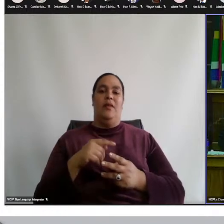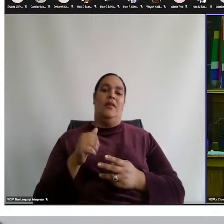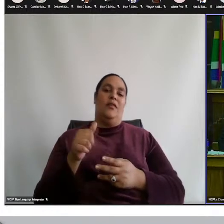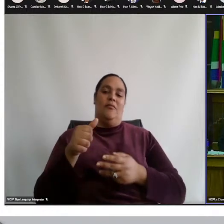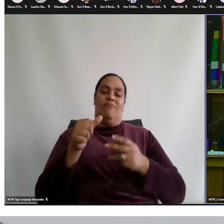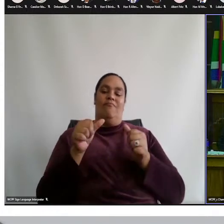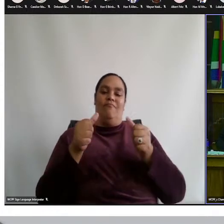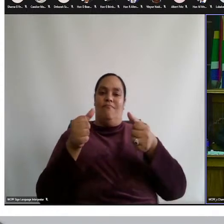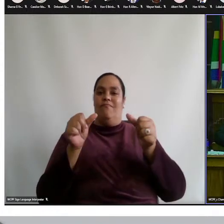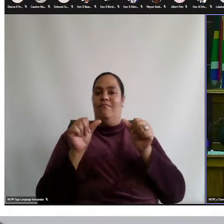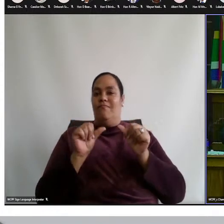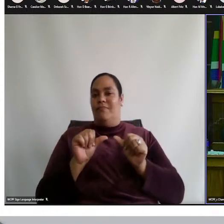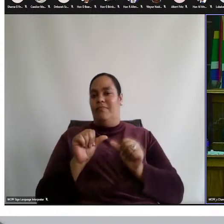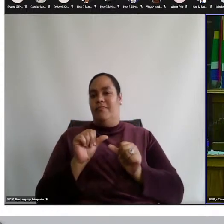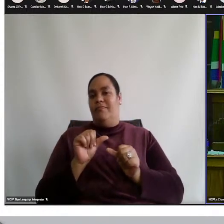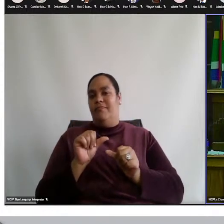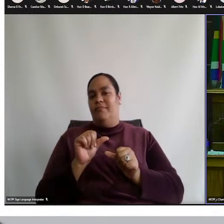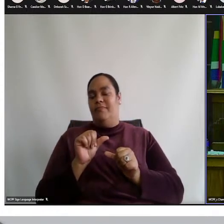and the